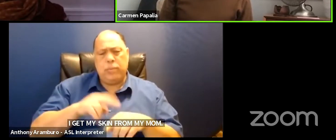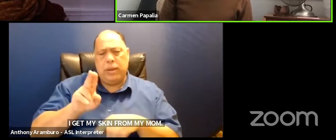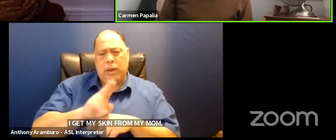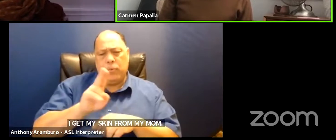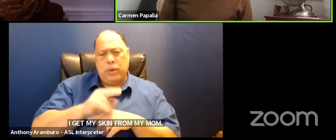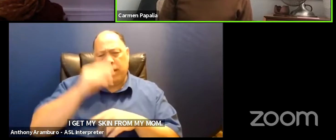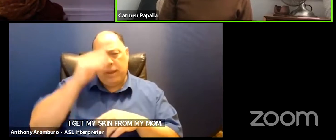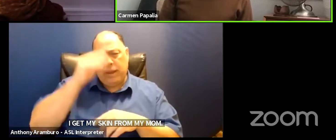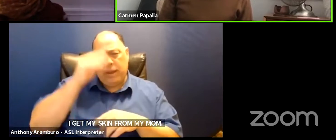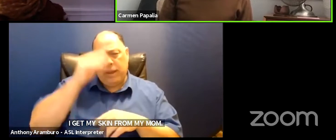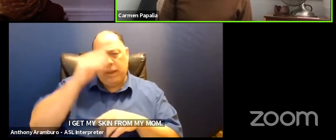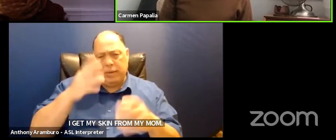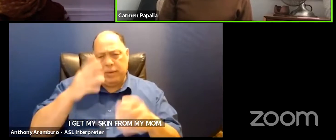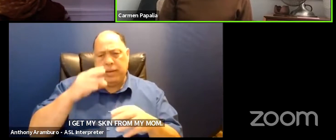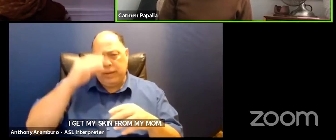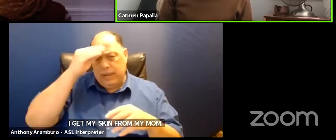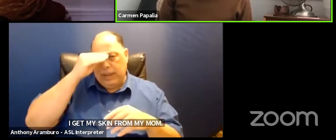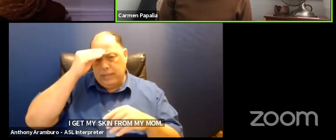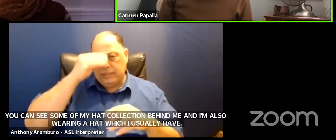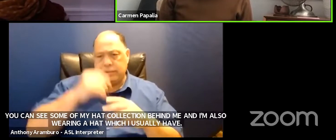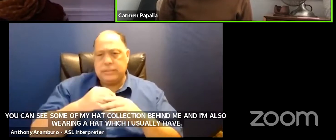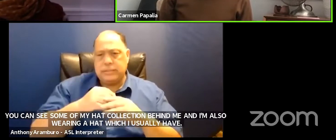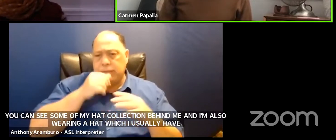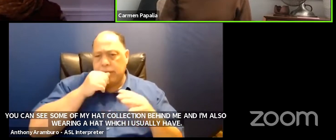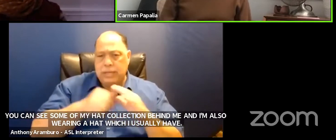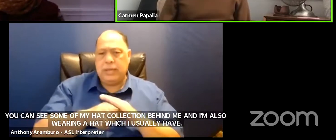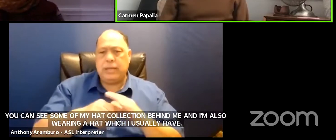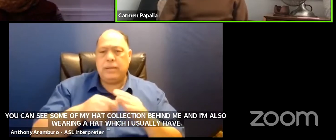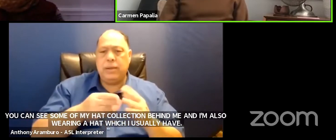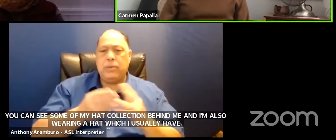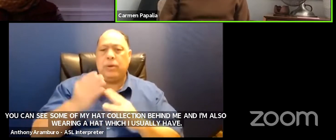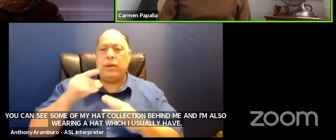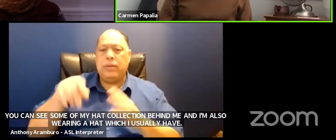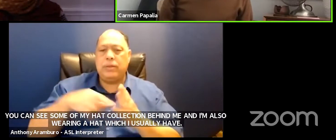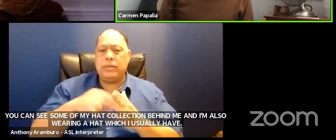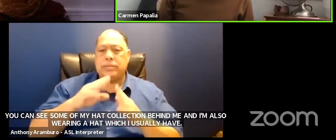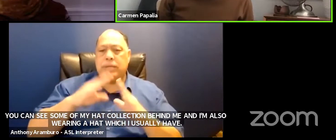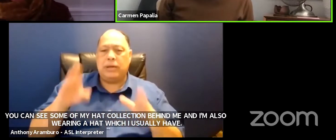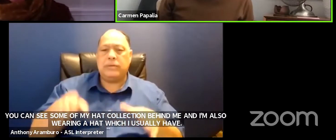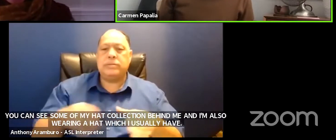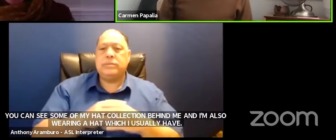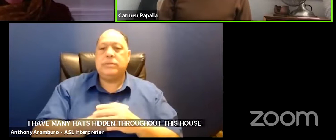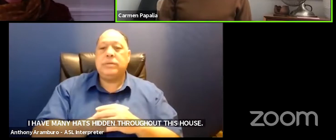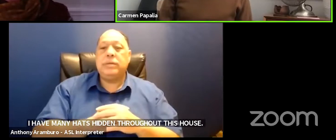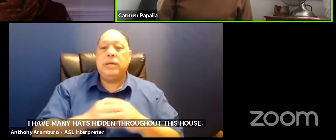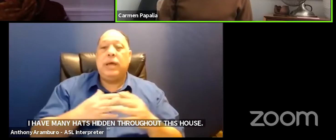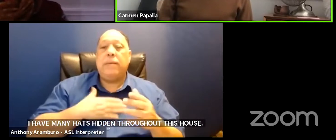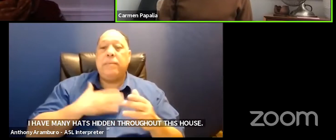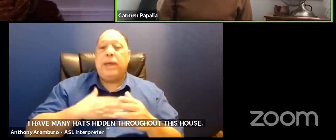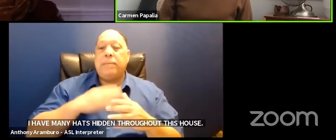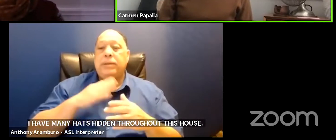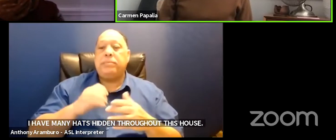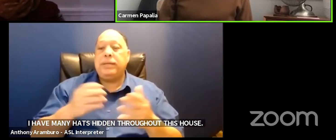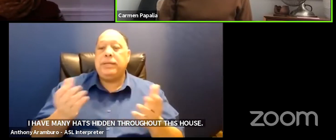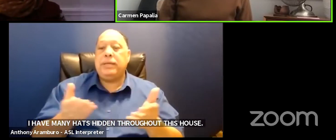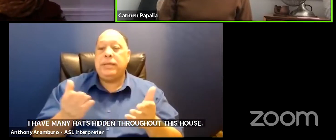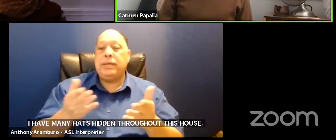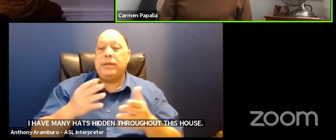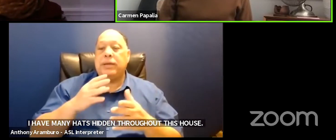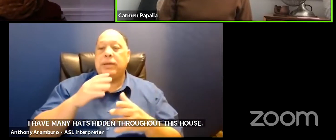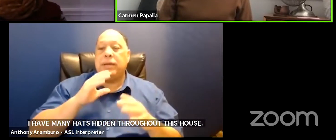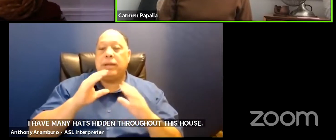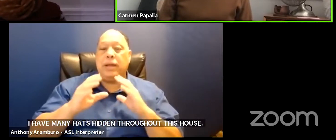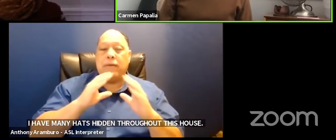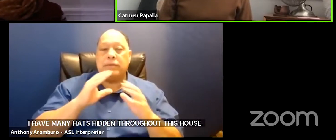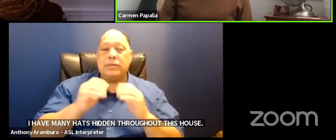many hats hidden throughout this house. So I'm so glad to be here and to be in conversation with